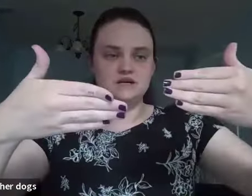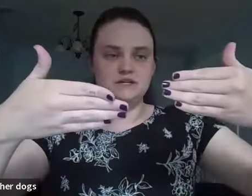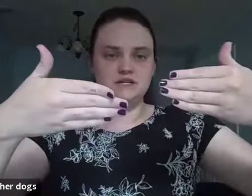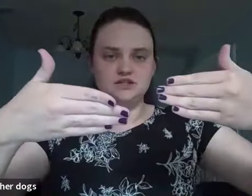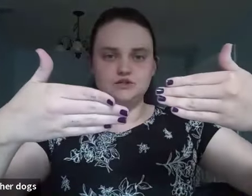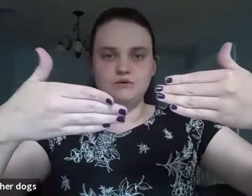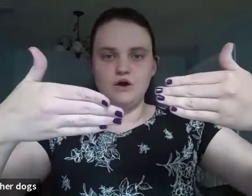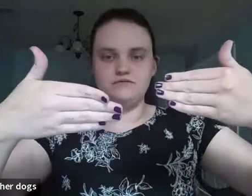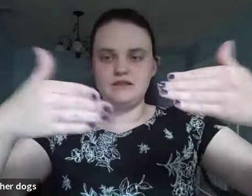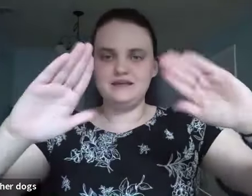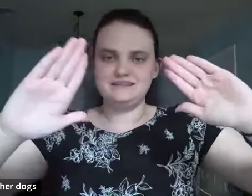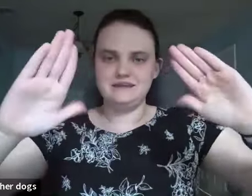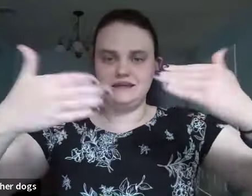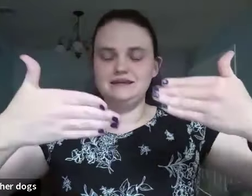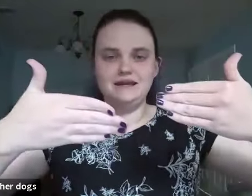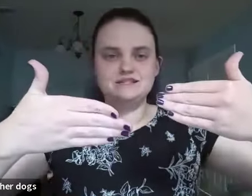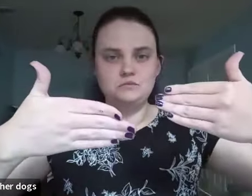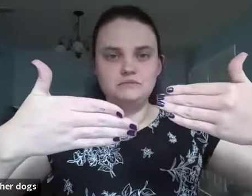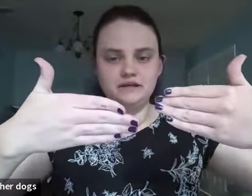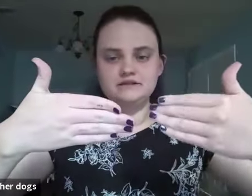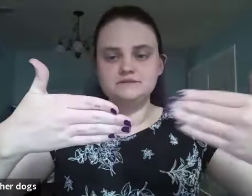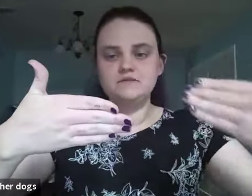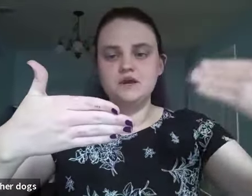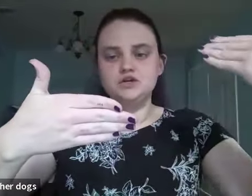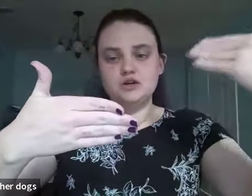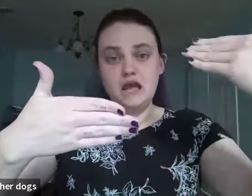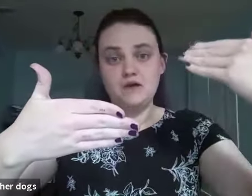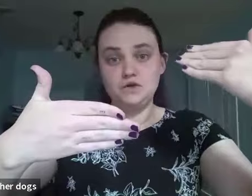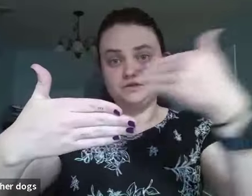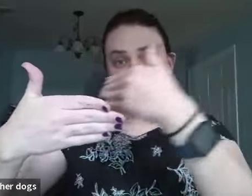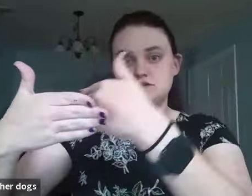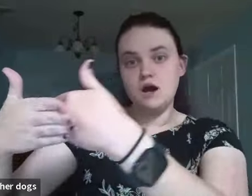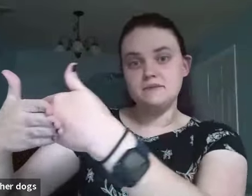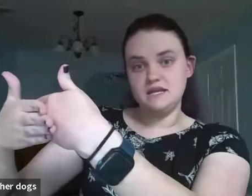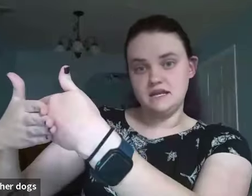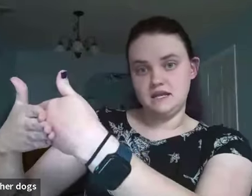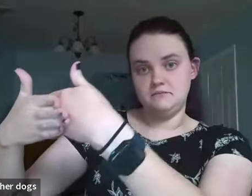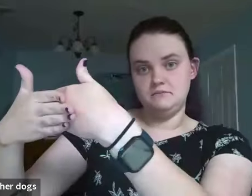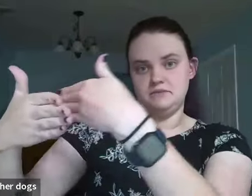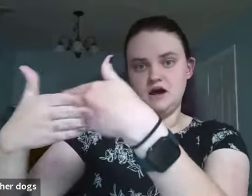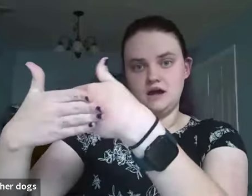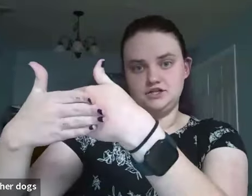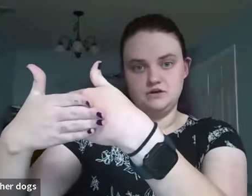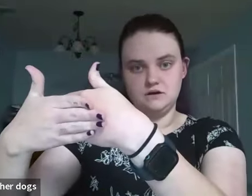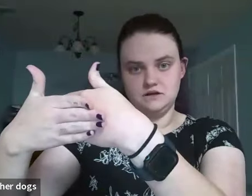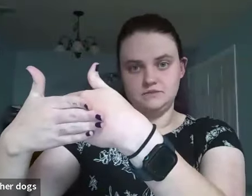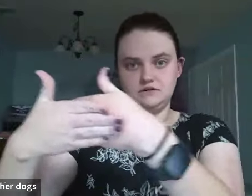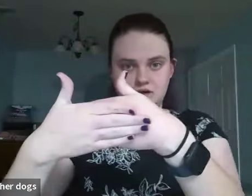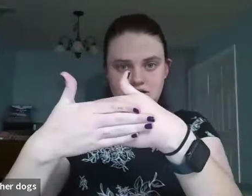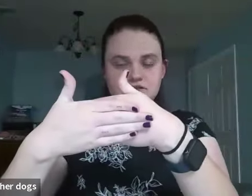going to be two, like, again, I guess open V's. You're going to have your dominant hand behind your non-dominant. Okay.